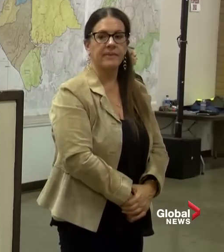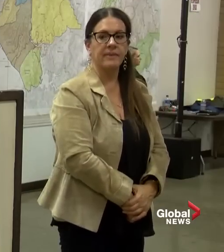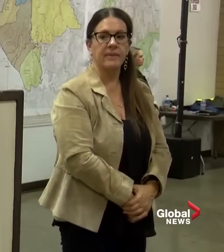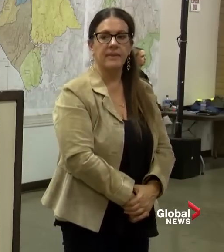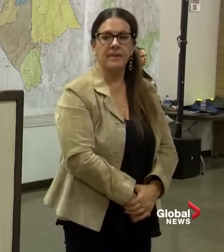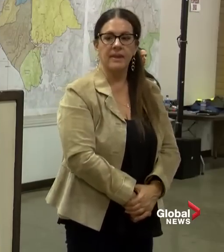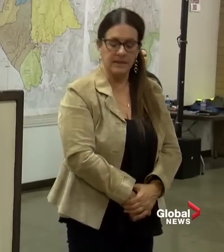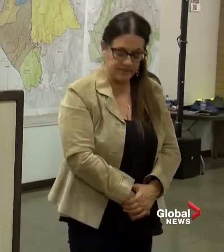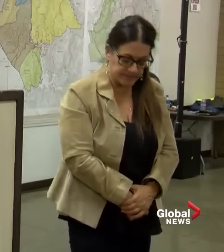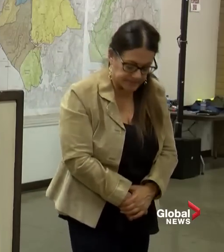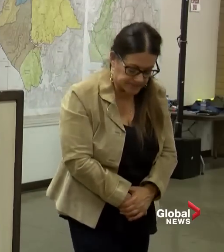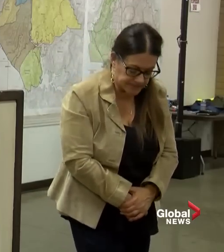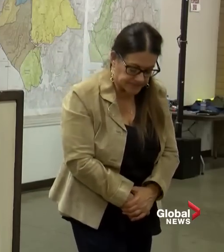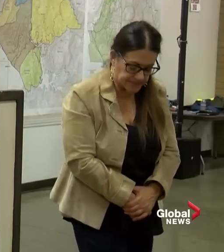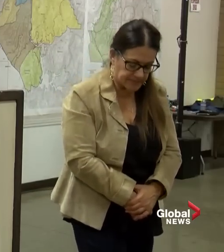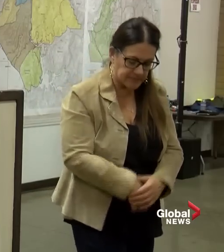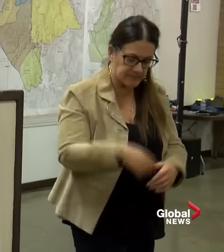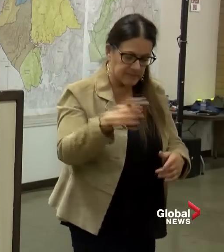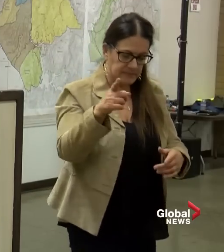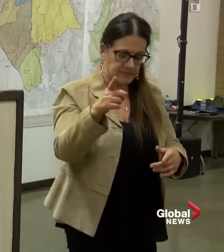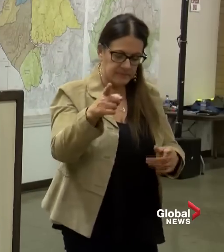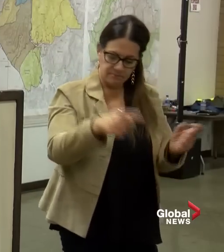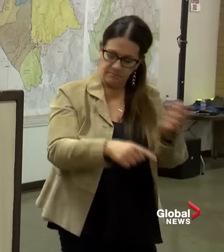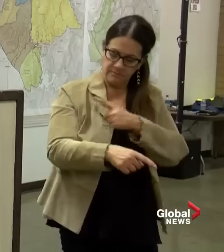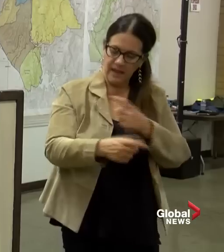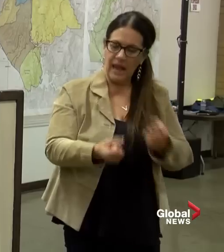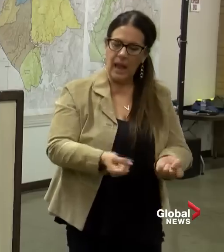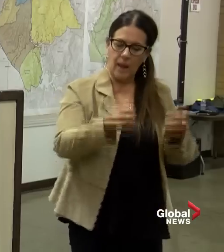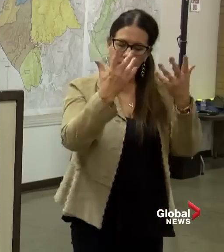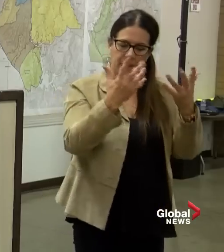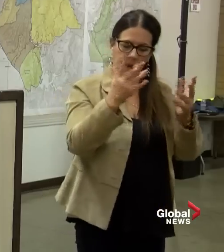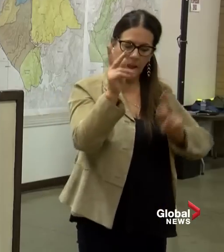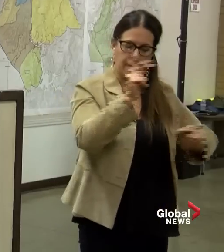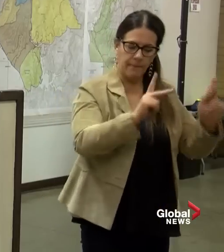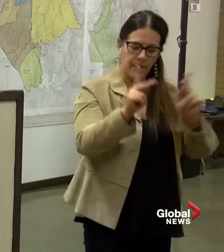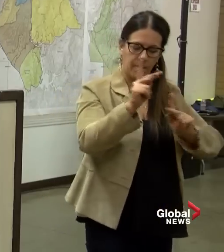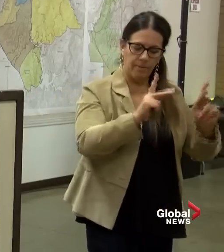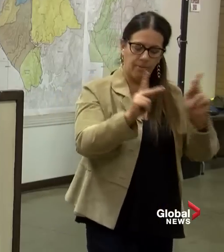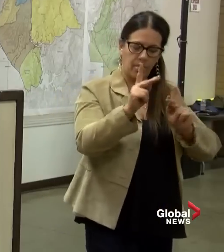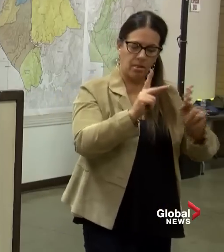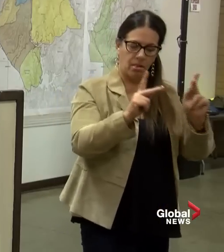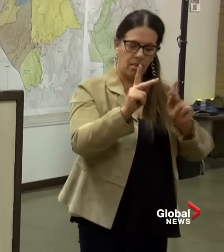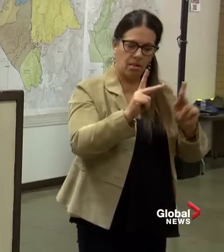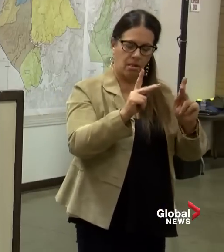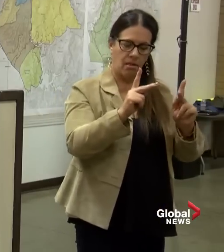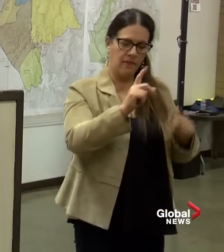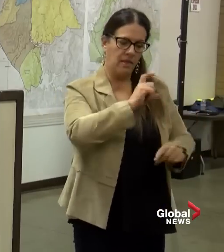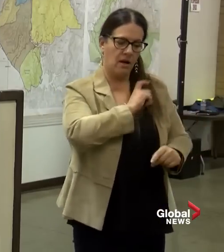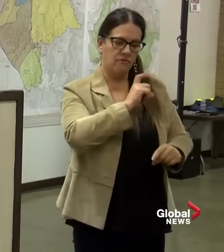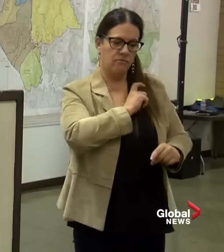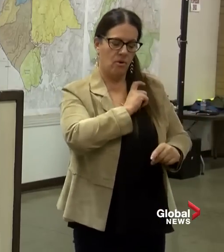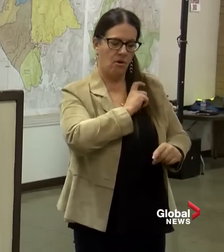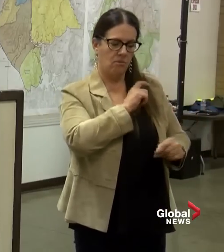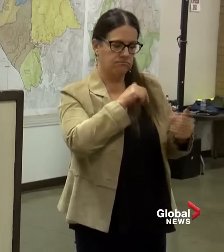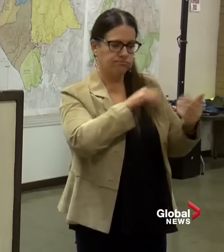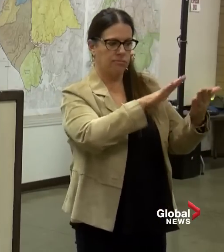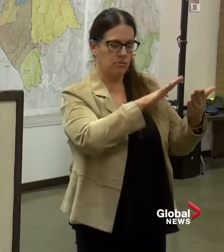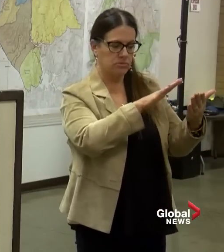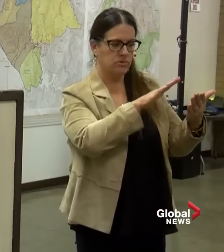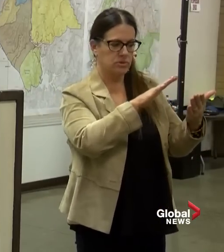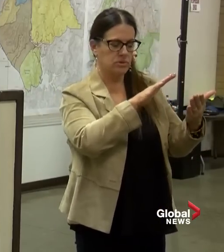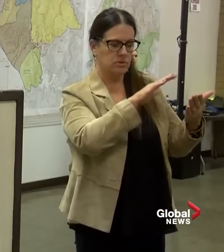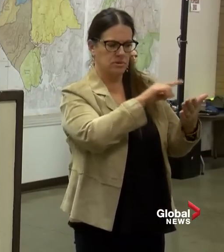Trevor. Can you tell us how many people were disarmed in the evacuated areas who were approached by law enforcement, and how many guns were